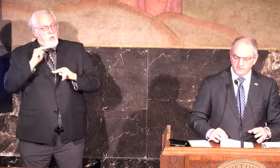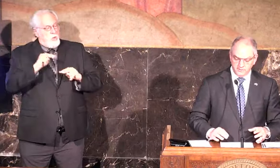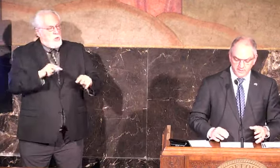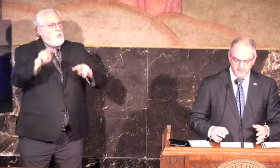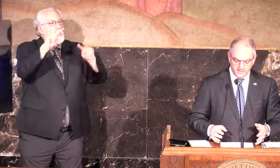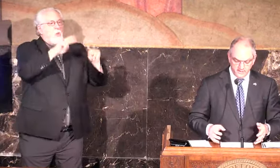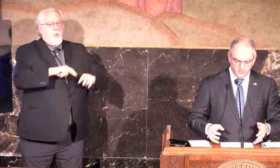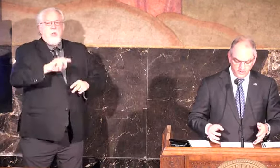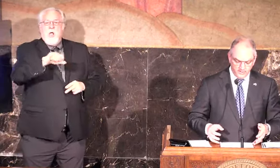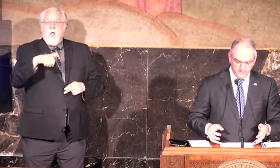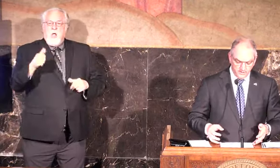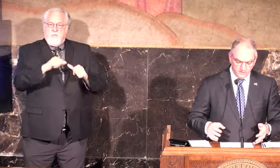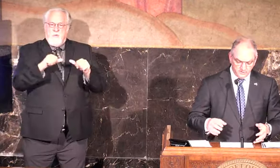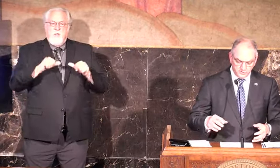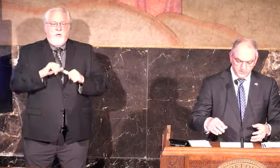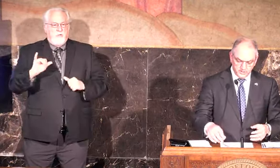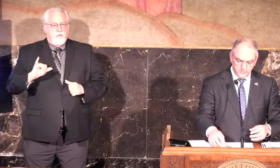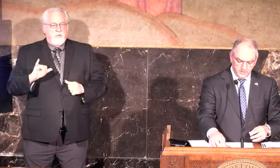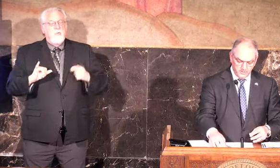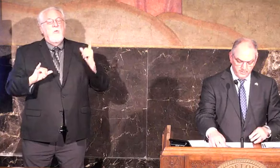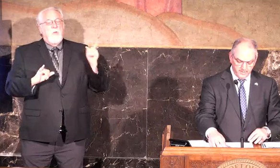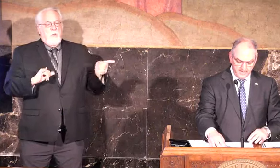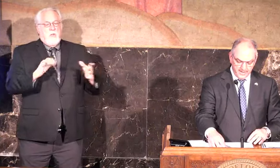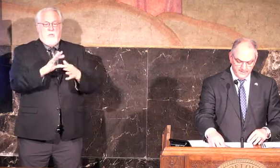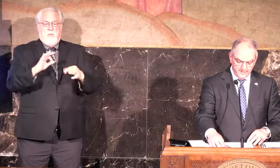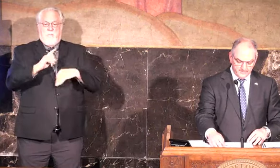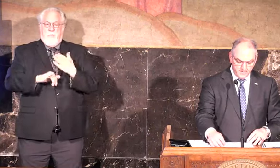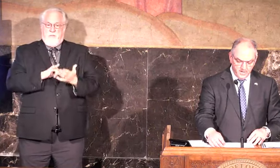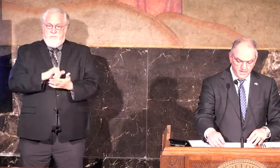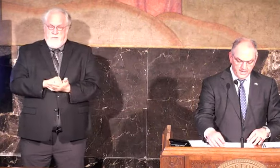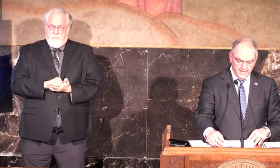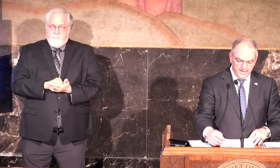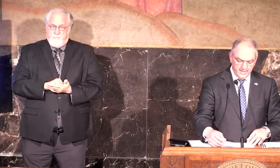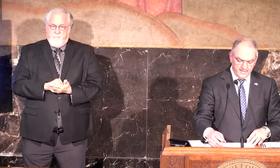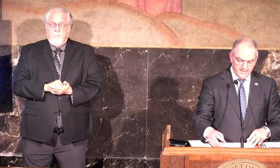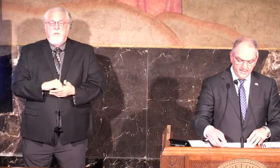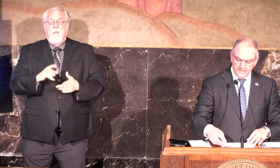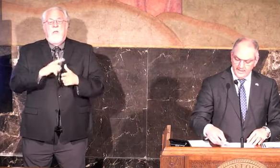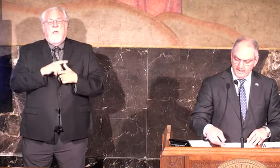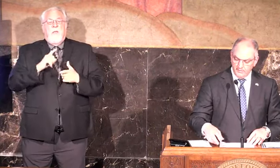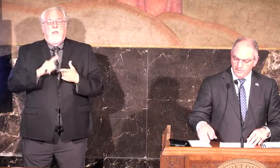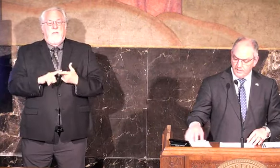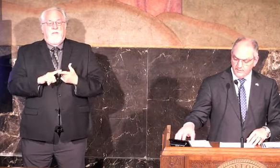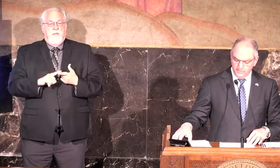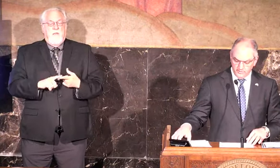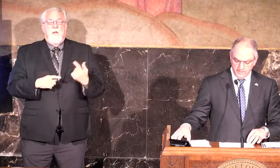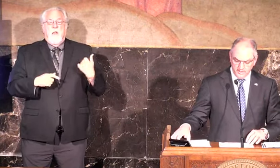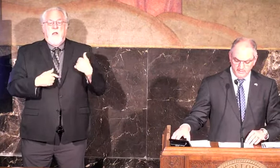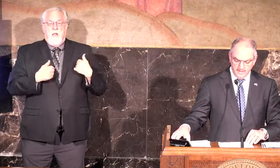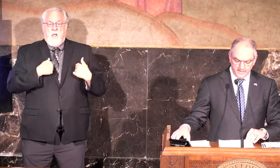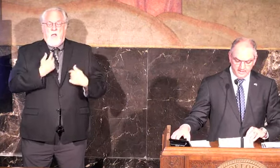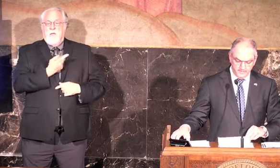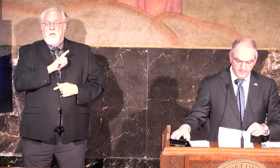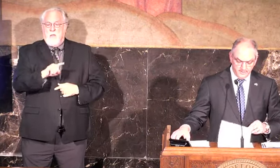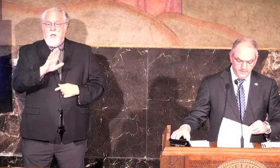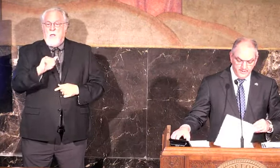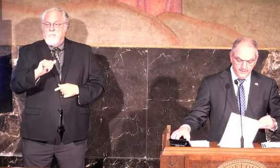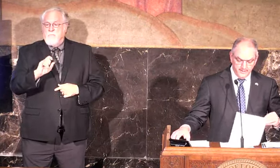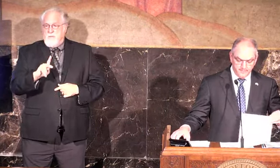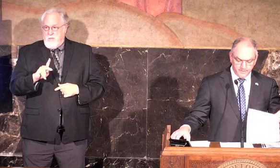other areas as well. So she's going to speak to you about that, and then I will come back